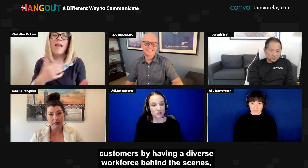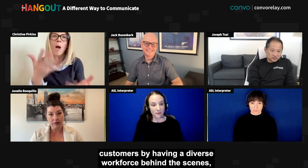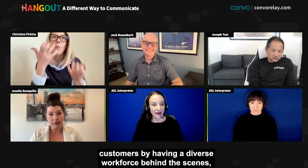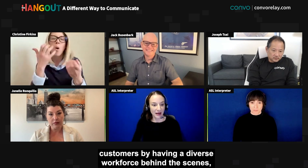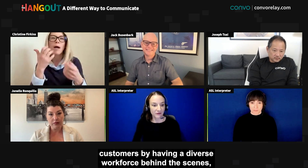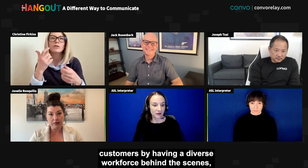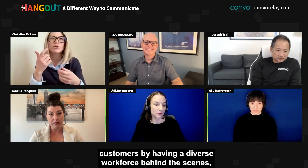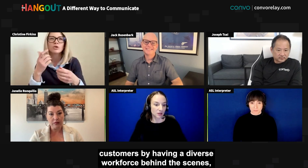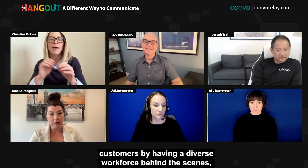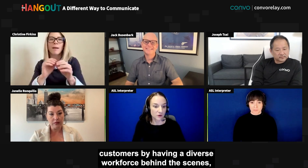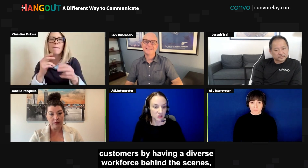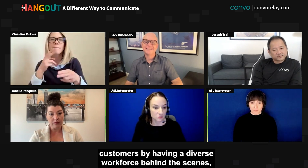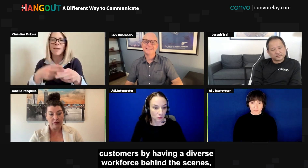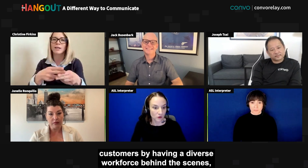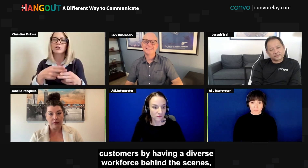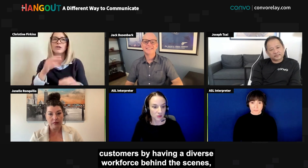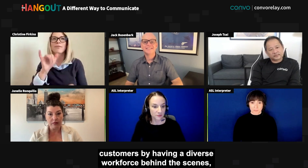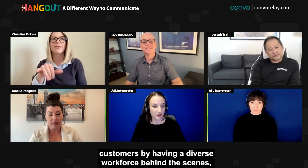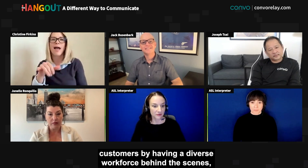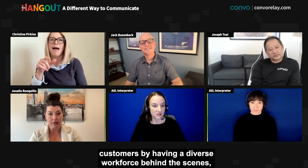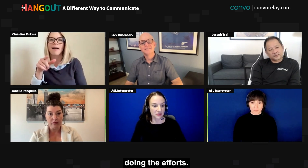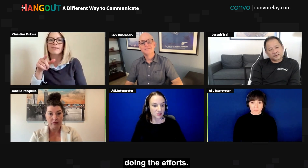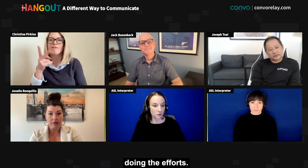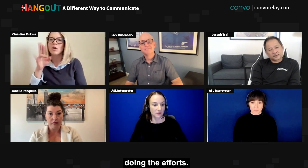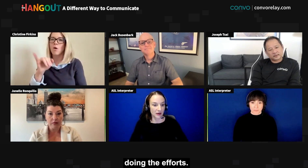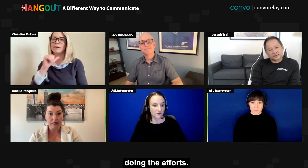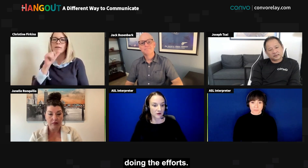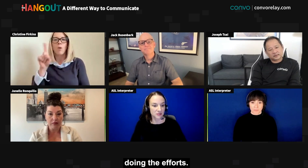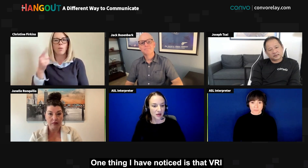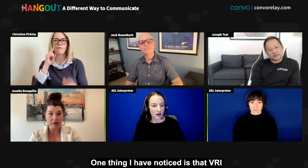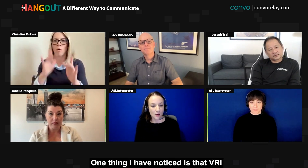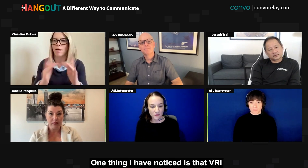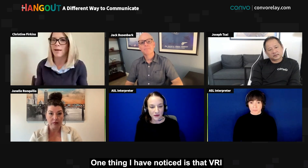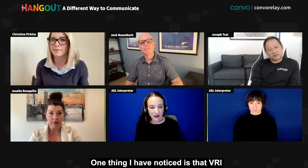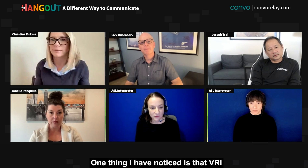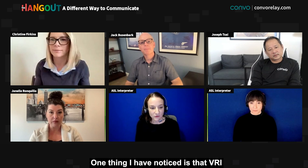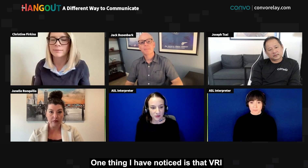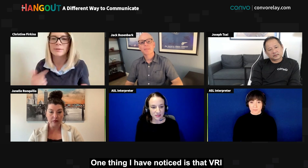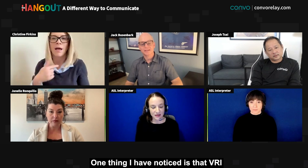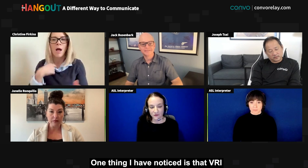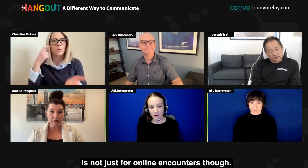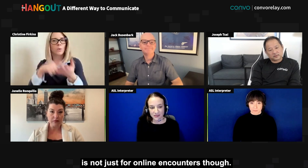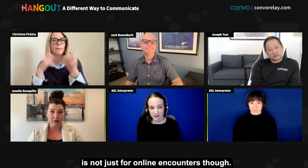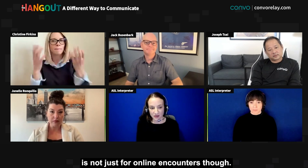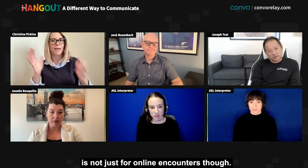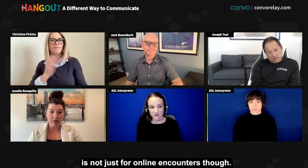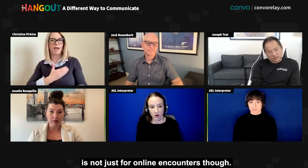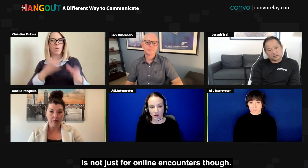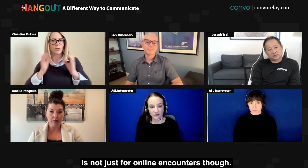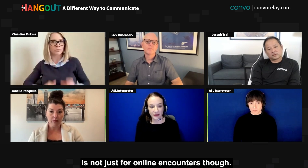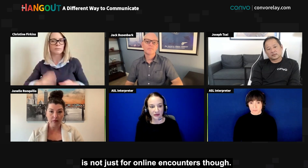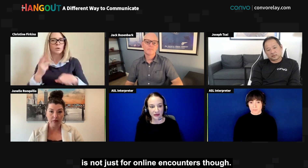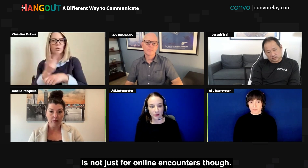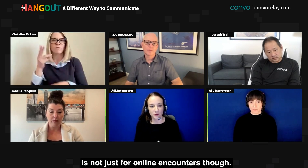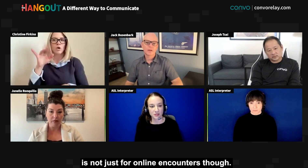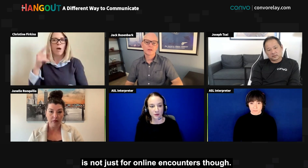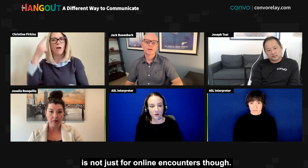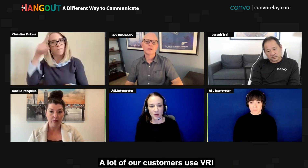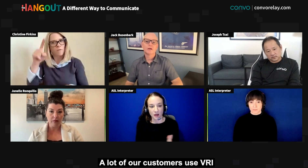by having a diverse workforce behind the scenes doing the efforts. One thing I have noticed is that VRI is not just for online encounters, though. A lot of